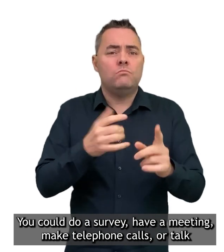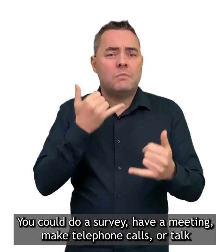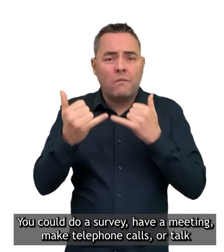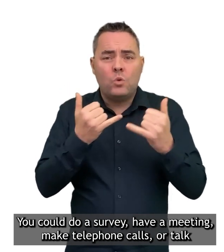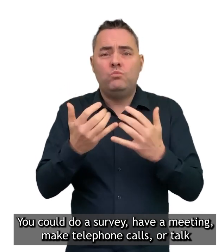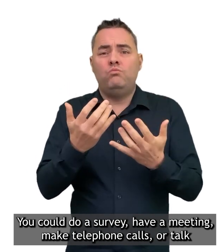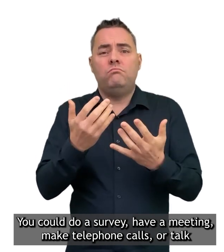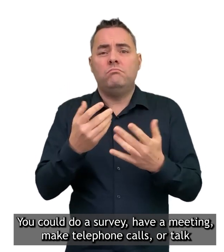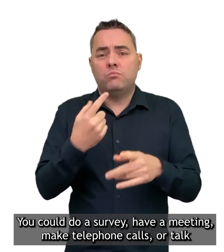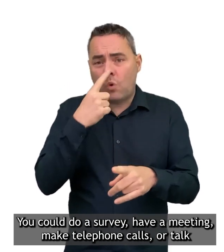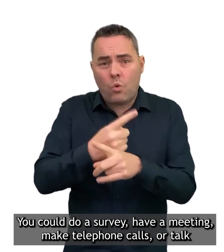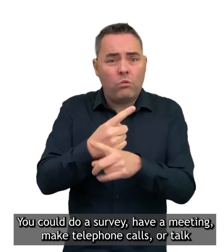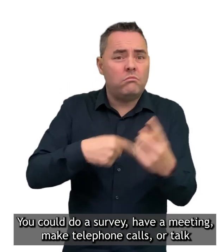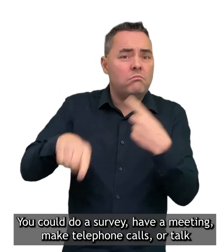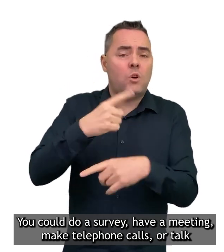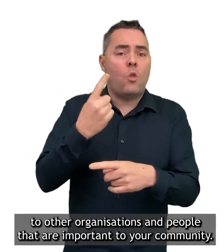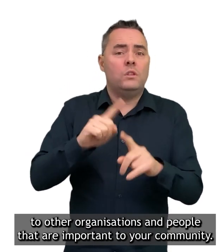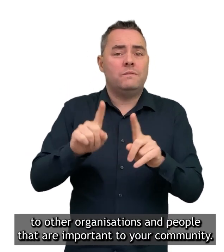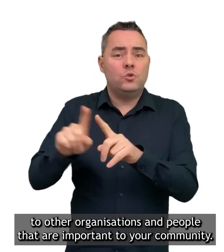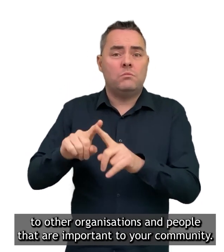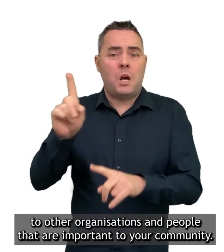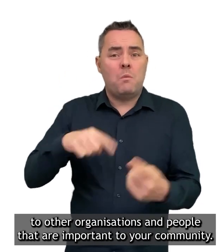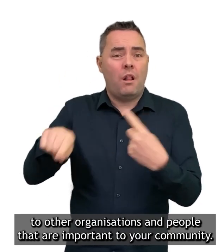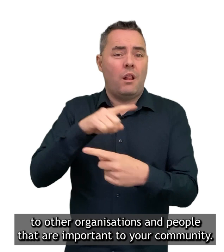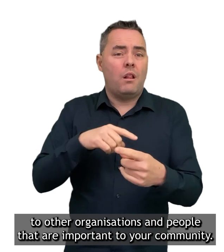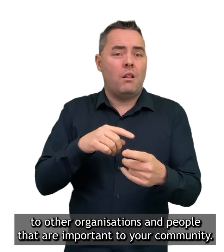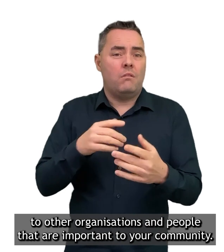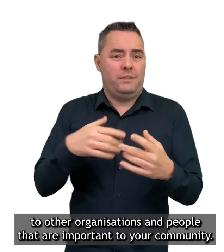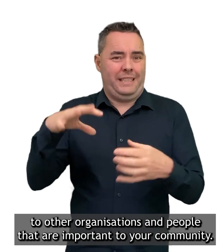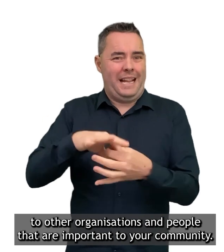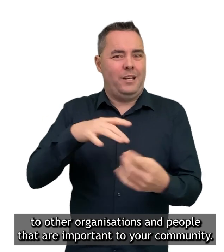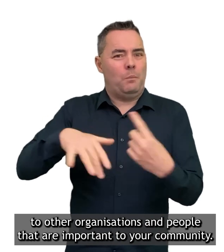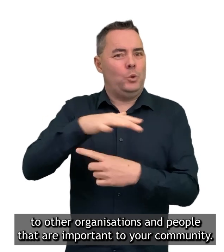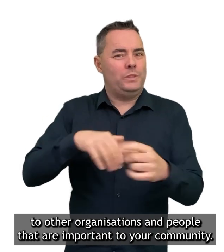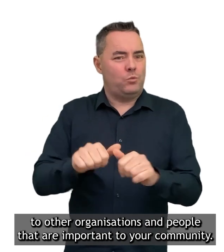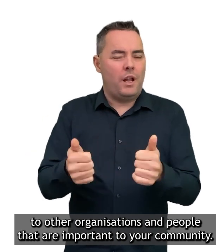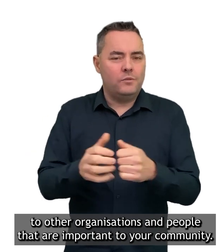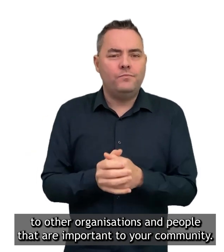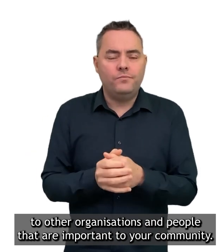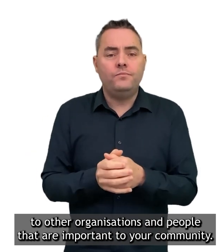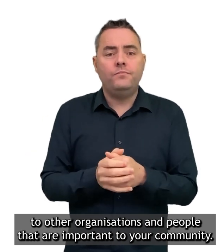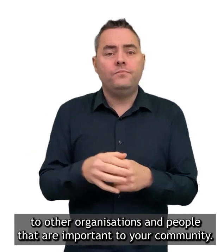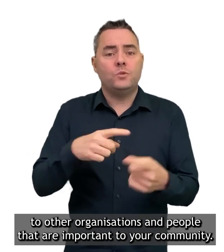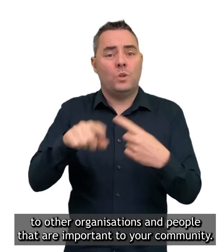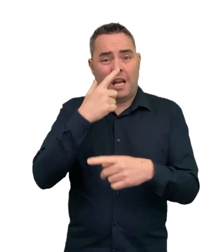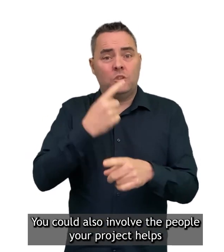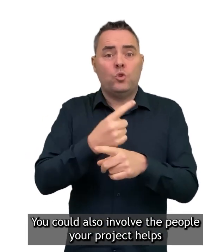calls, or talk to other organisations and people that are important to your community. You could also involve the people